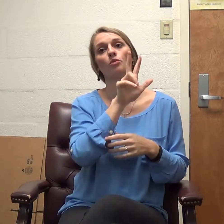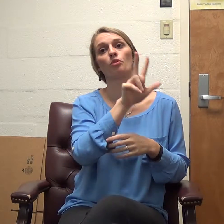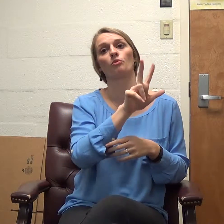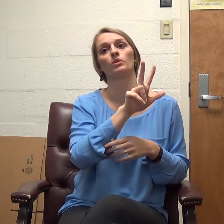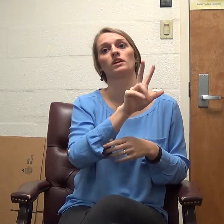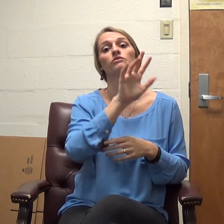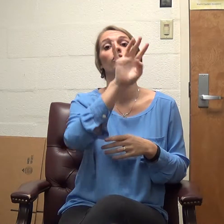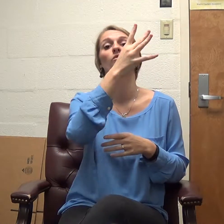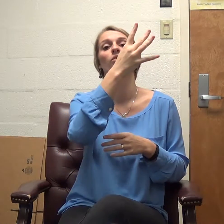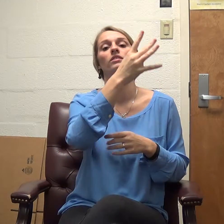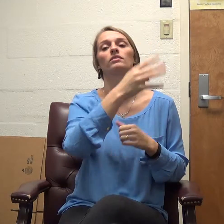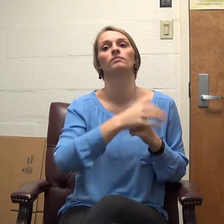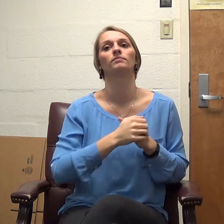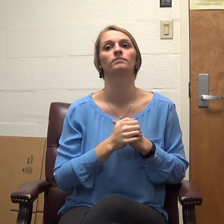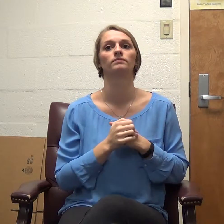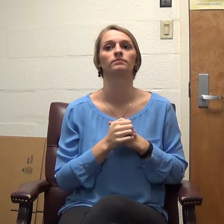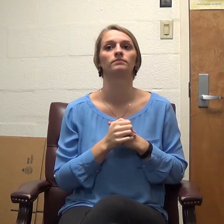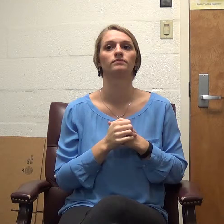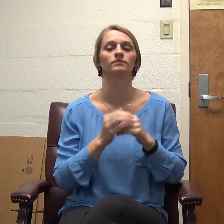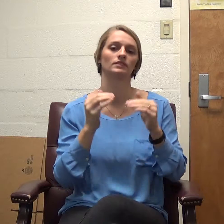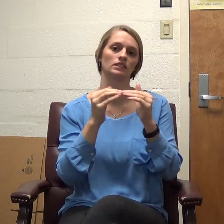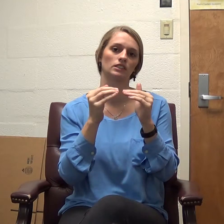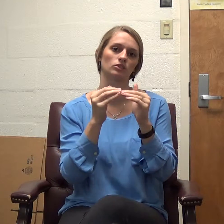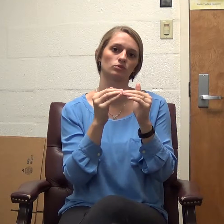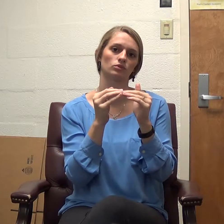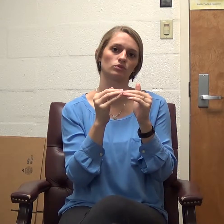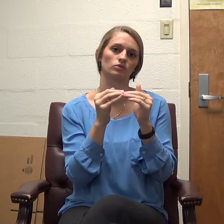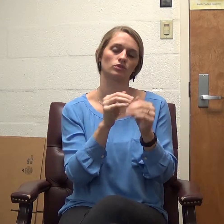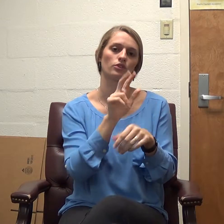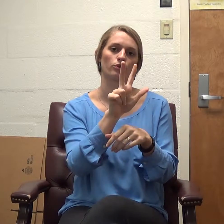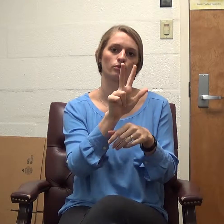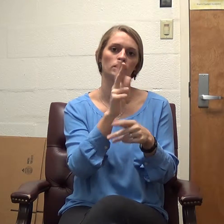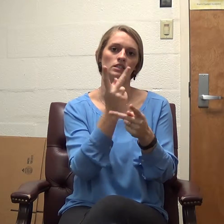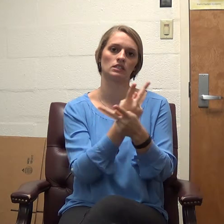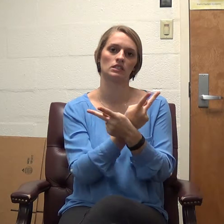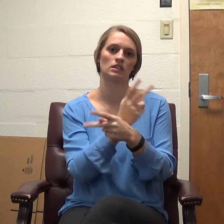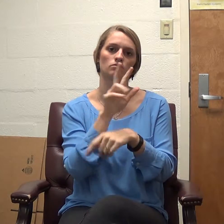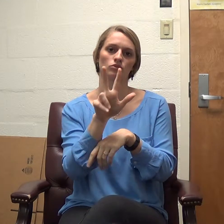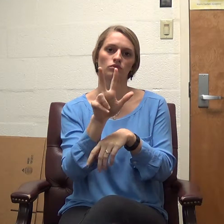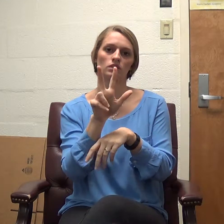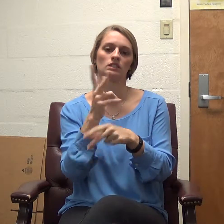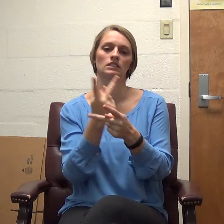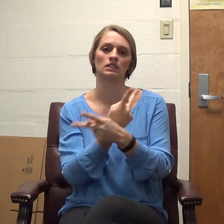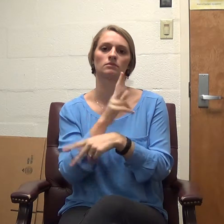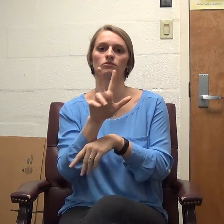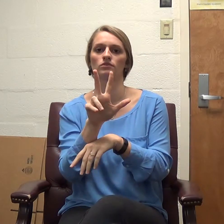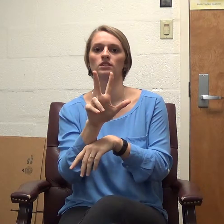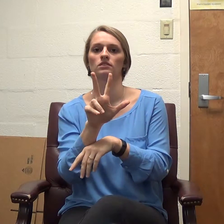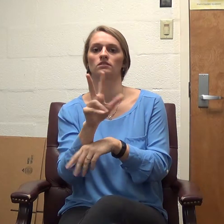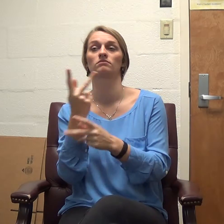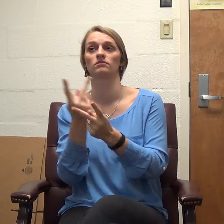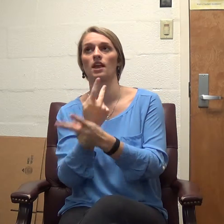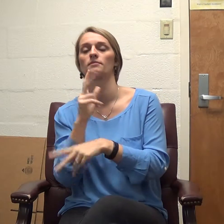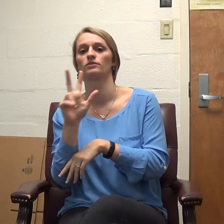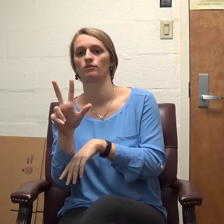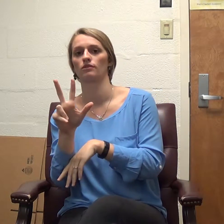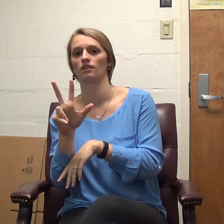power, that equals 3 times 3 times 3 times 3,